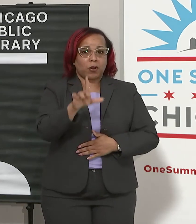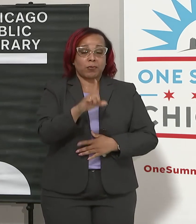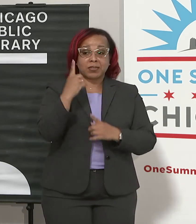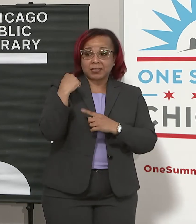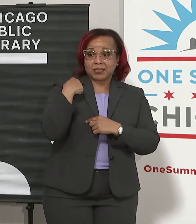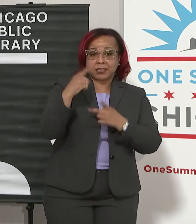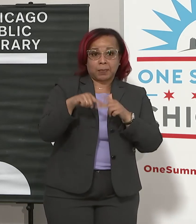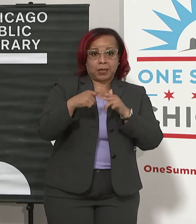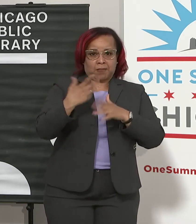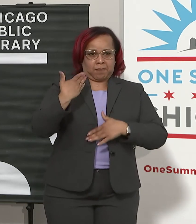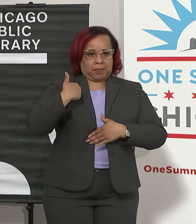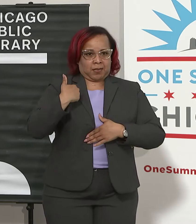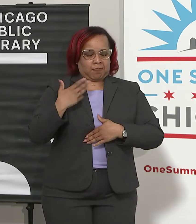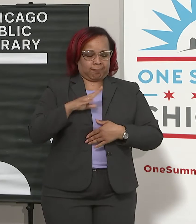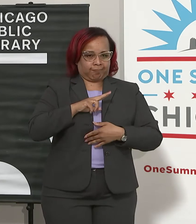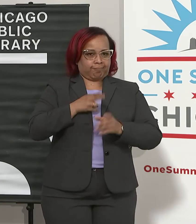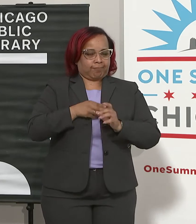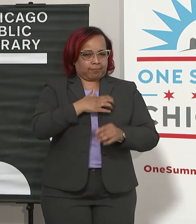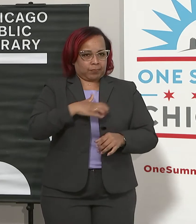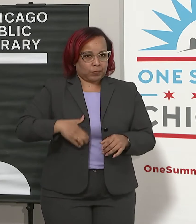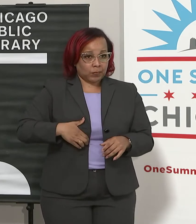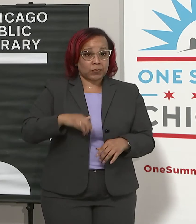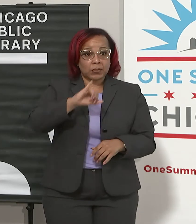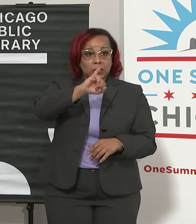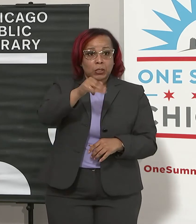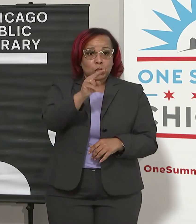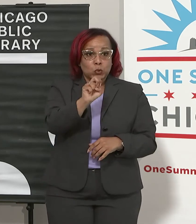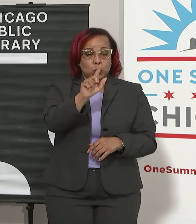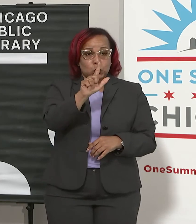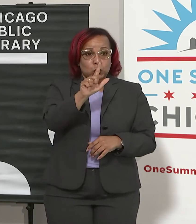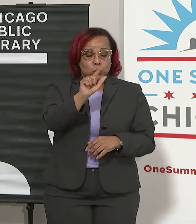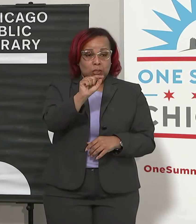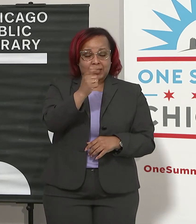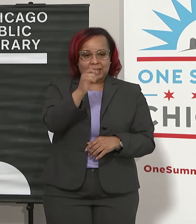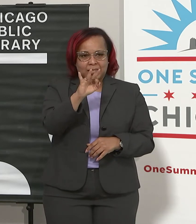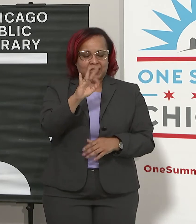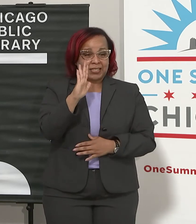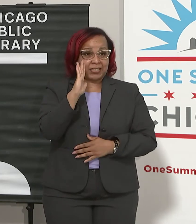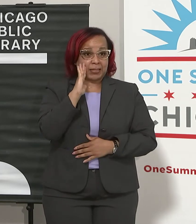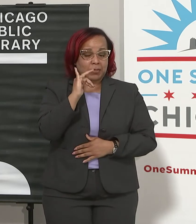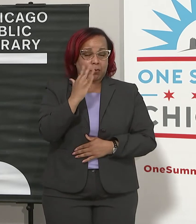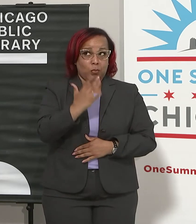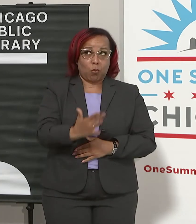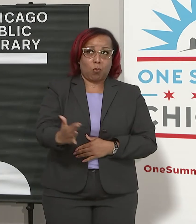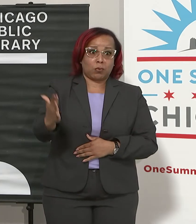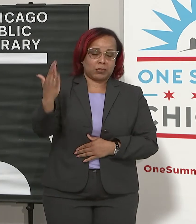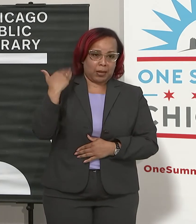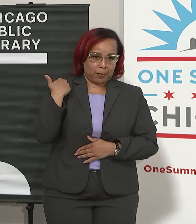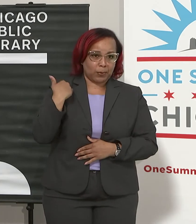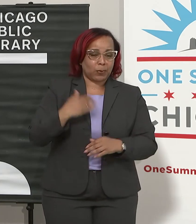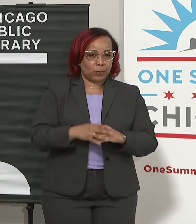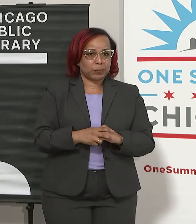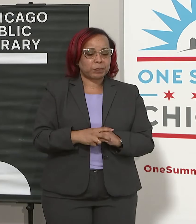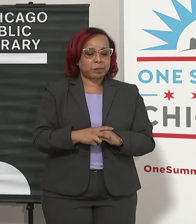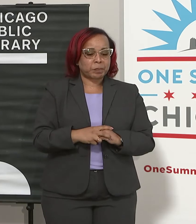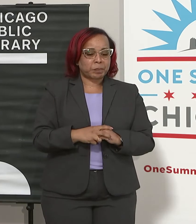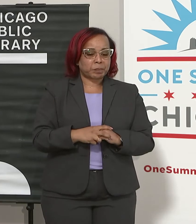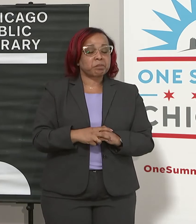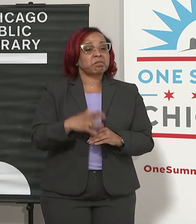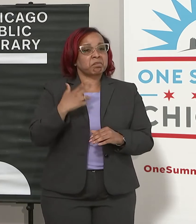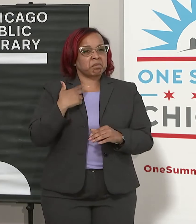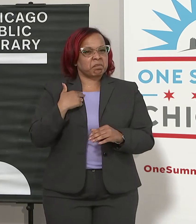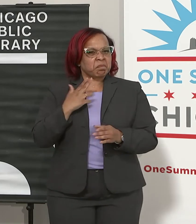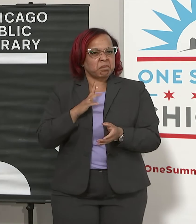the beginning of my administration. In June 2019, which seems like a long time ago, I